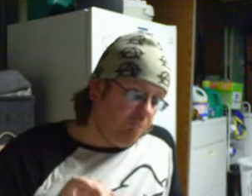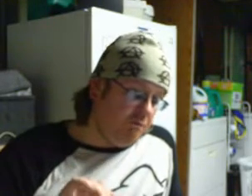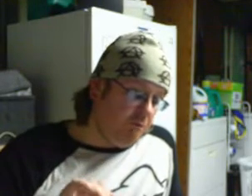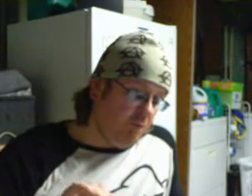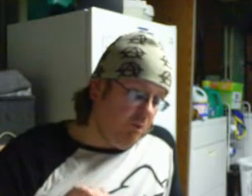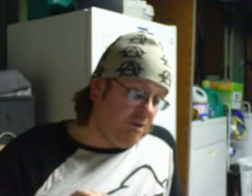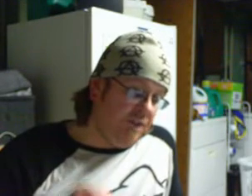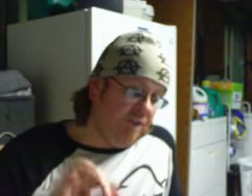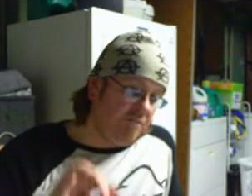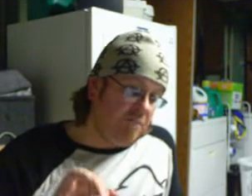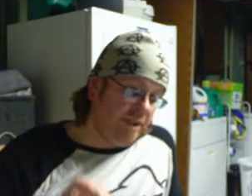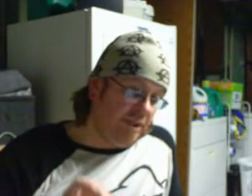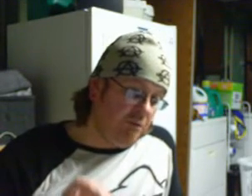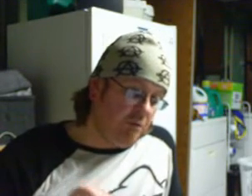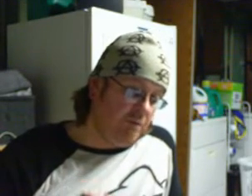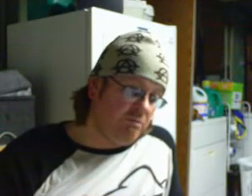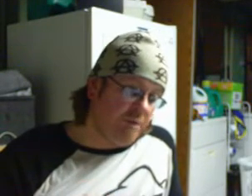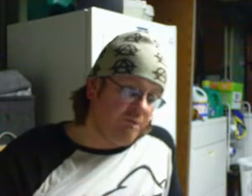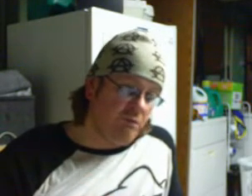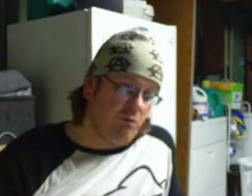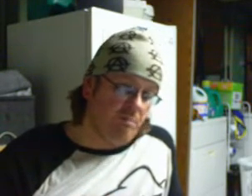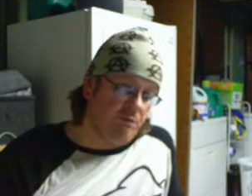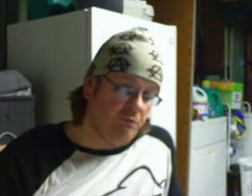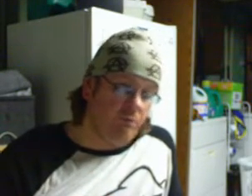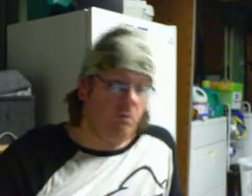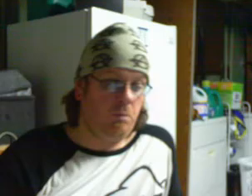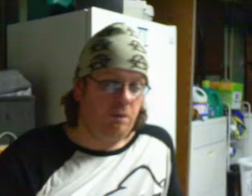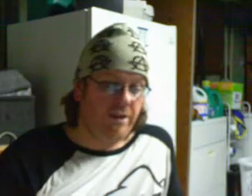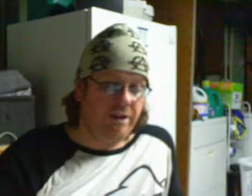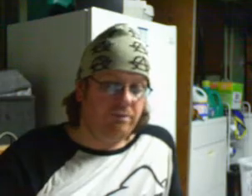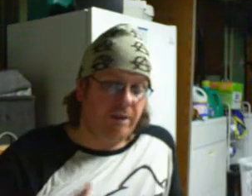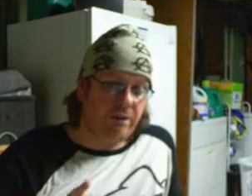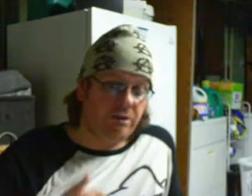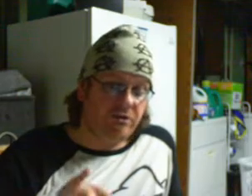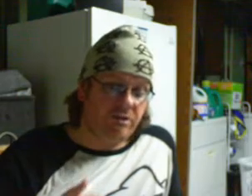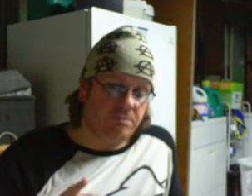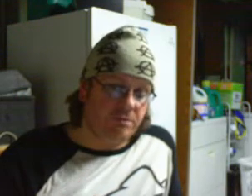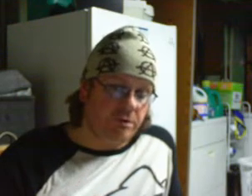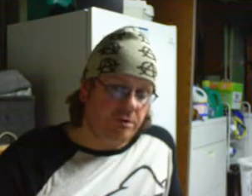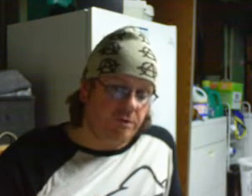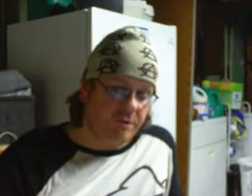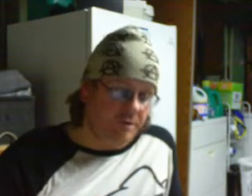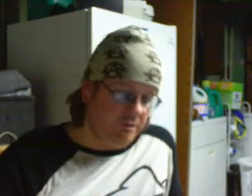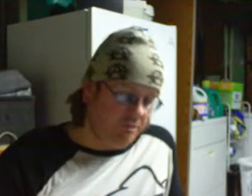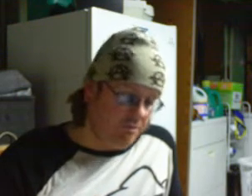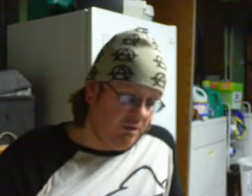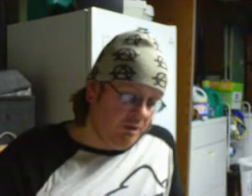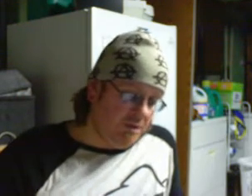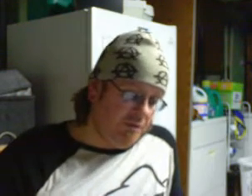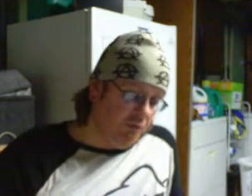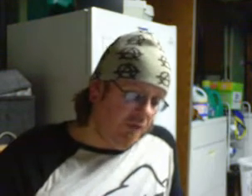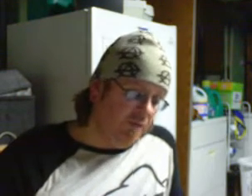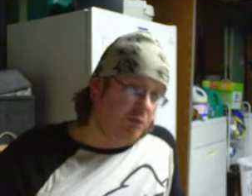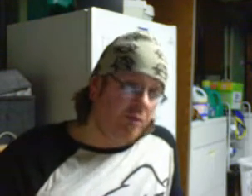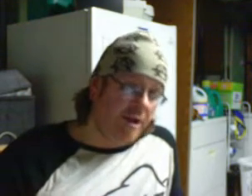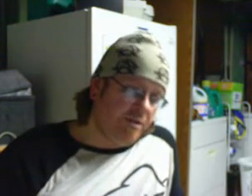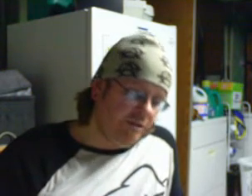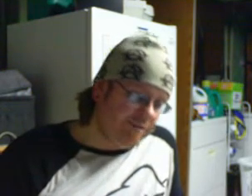beautiful. David made inquiries about this woman and was told, "Why, that is Bathsheba, daughter of Eliam, and wife of Uriah the Hittite."